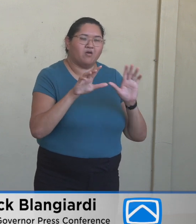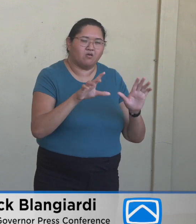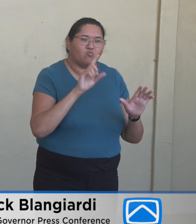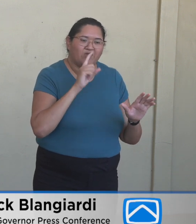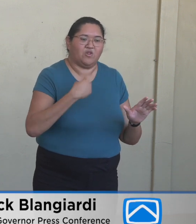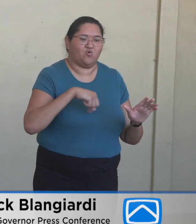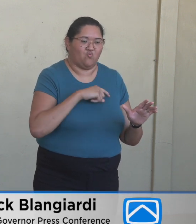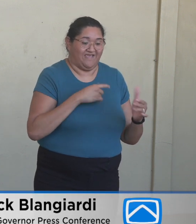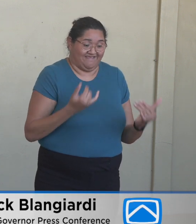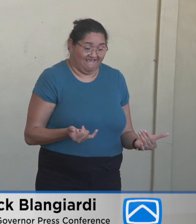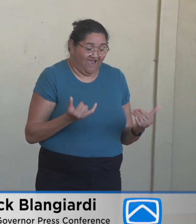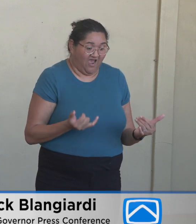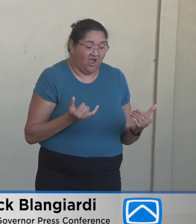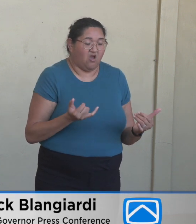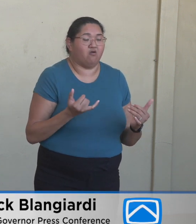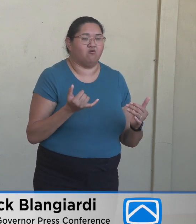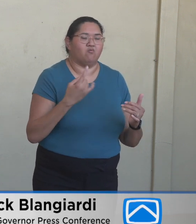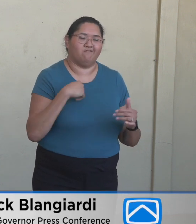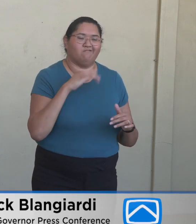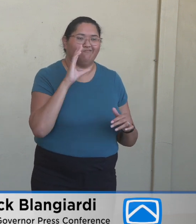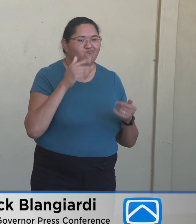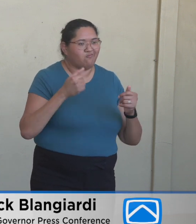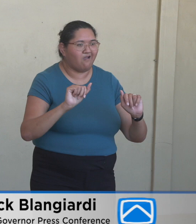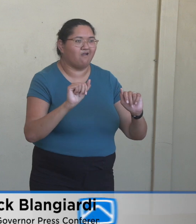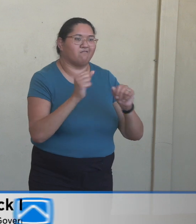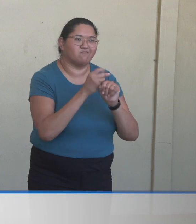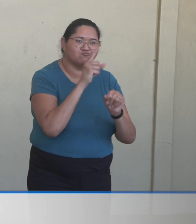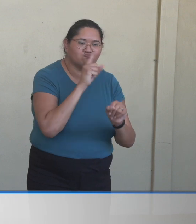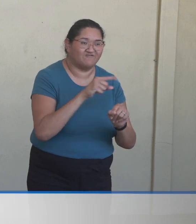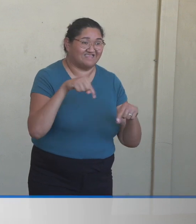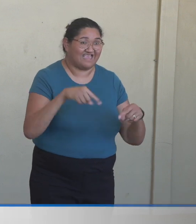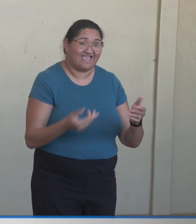have moved into a place now where we're going to try to make sure that